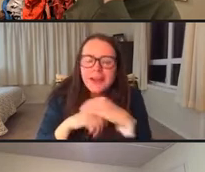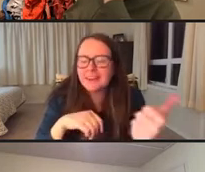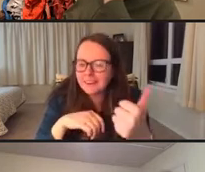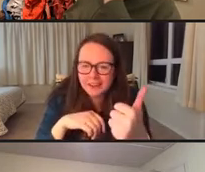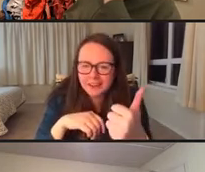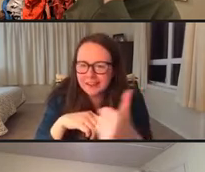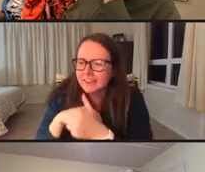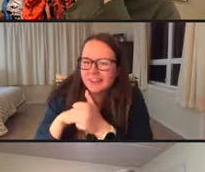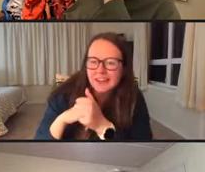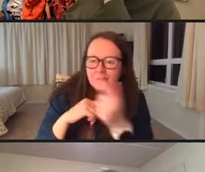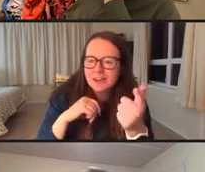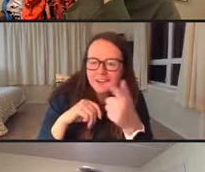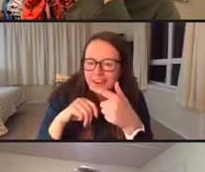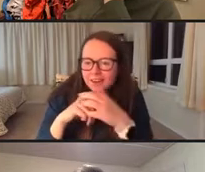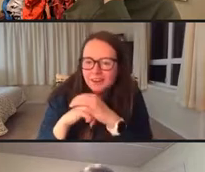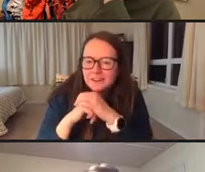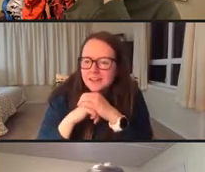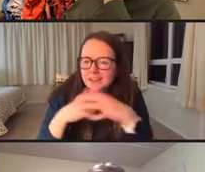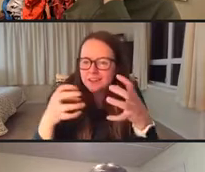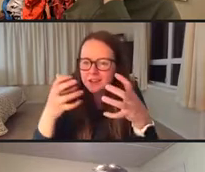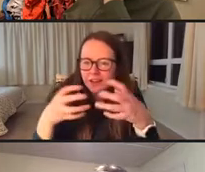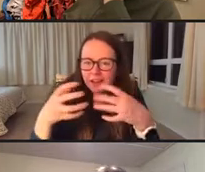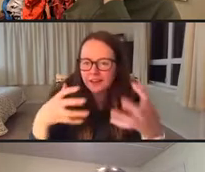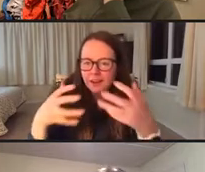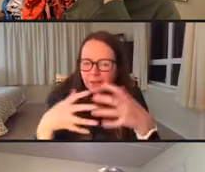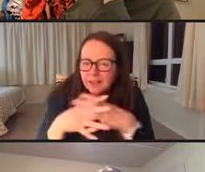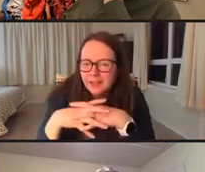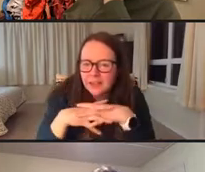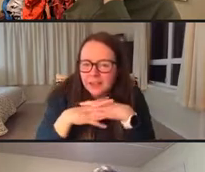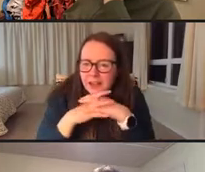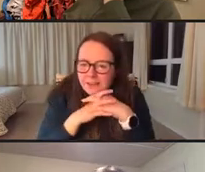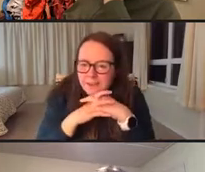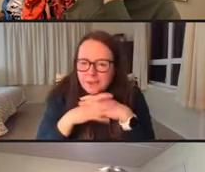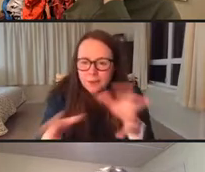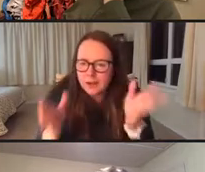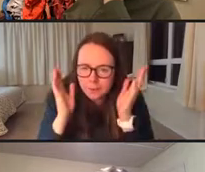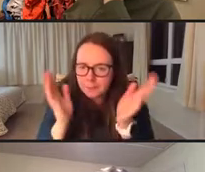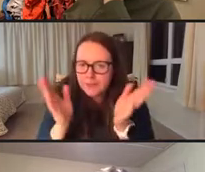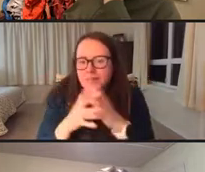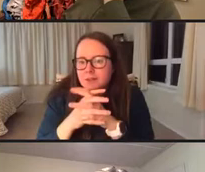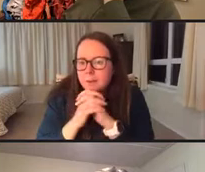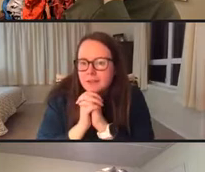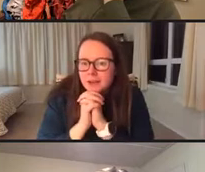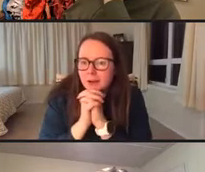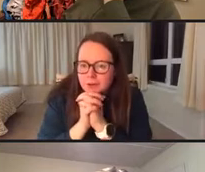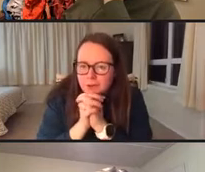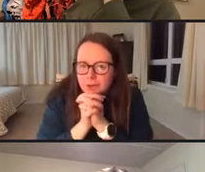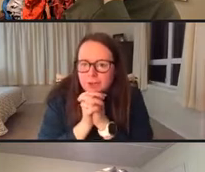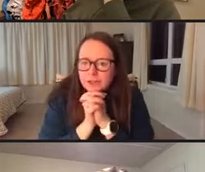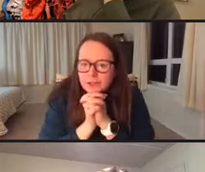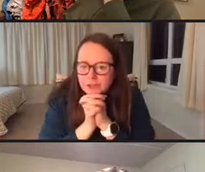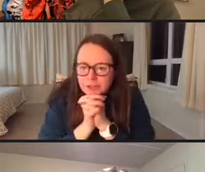like paid things and like free downloads, and there's not like a really clear like straight up this is the website you go